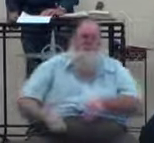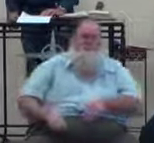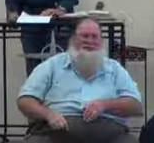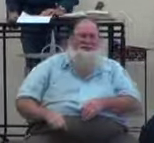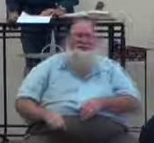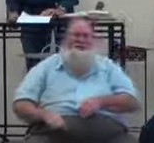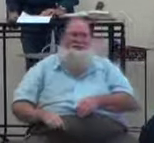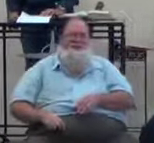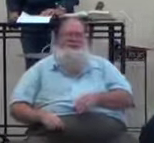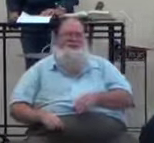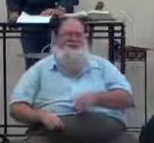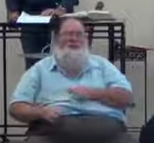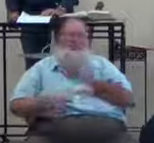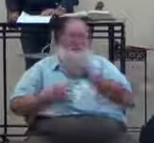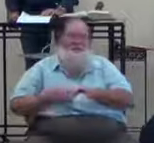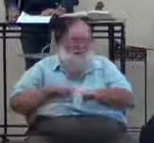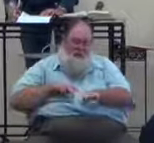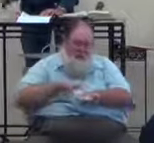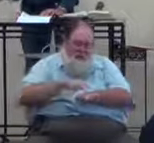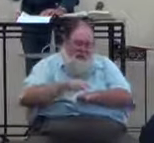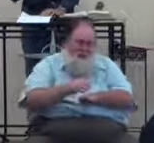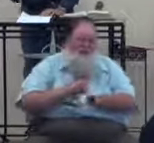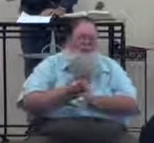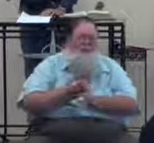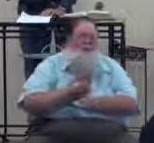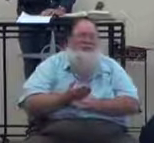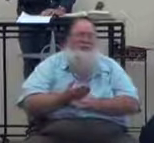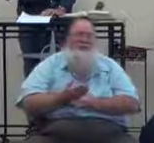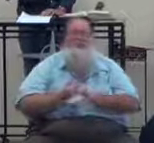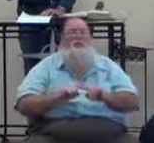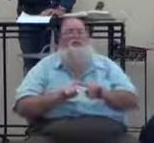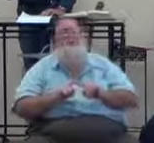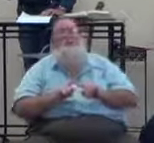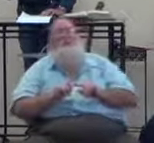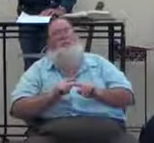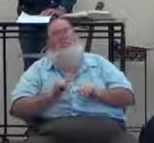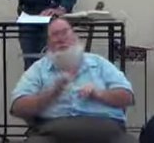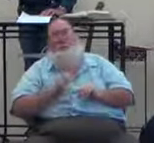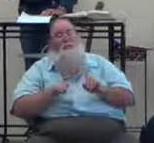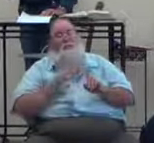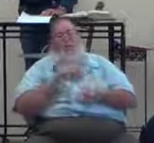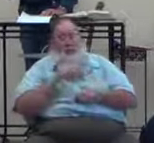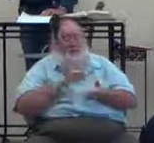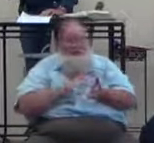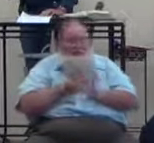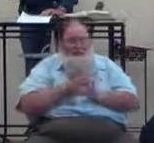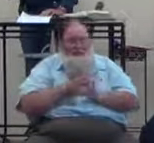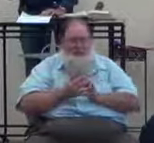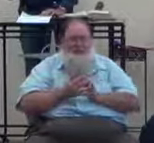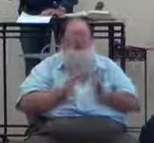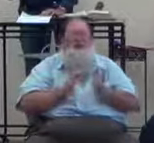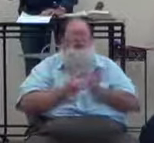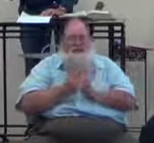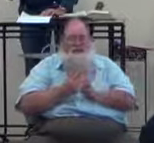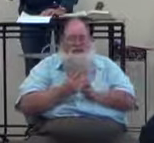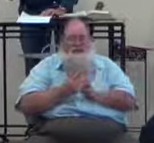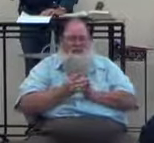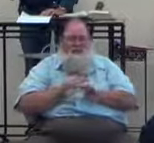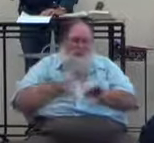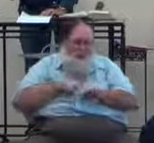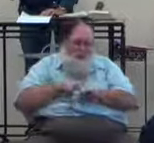Except for Jesus. And that rascal walks right in there, right dead center through it. And what does he do but meet the woman